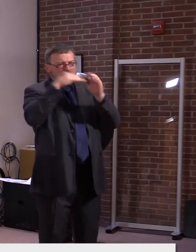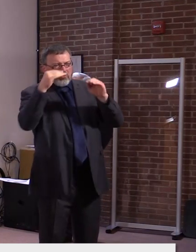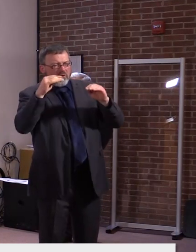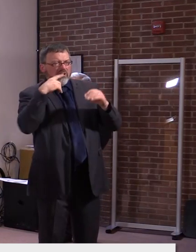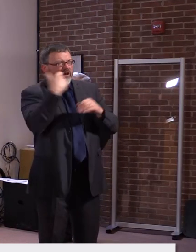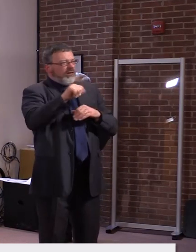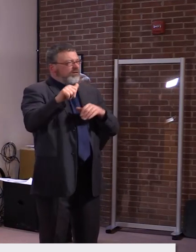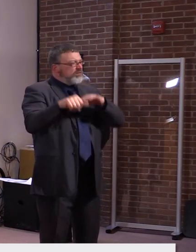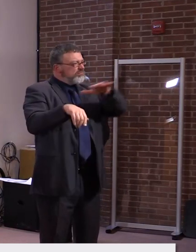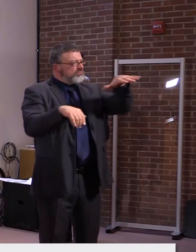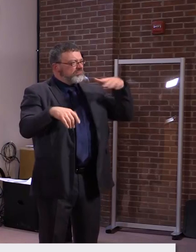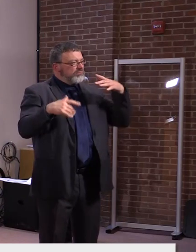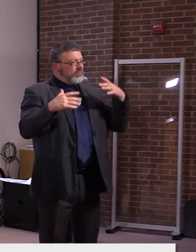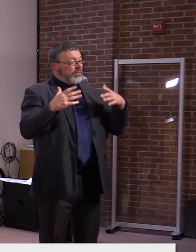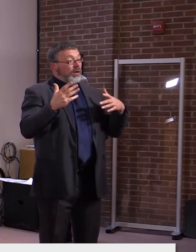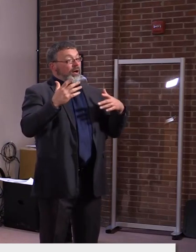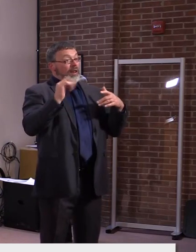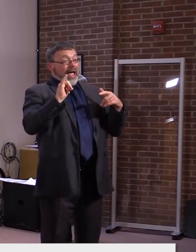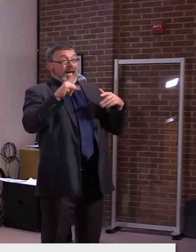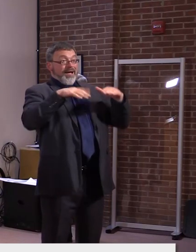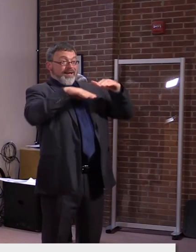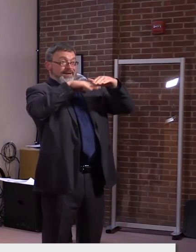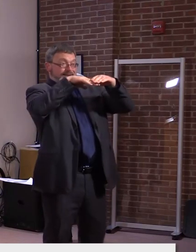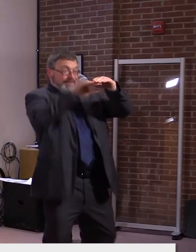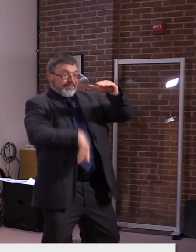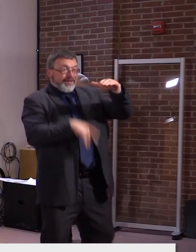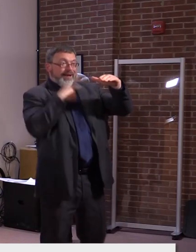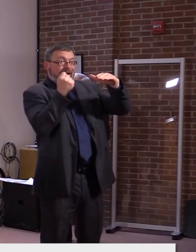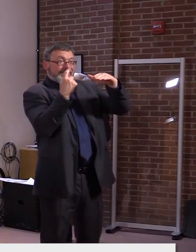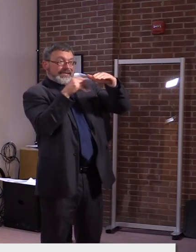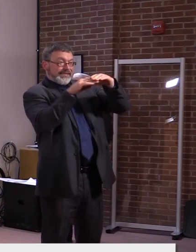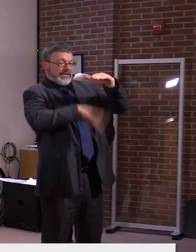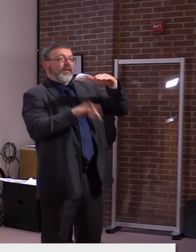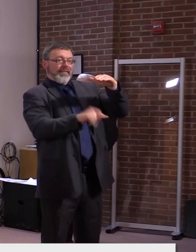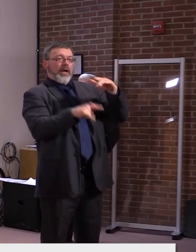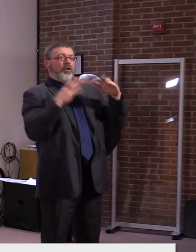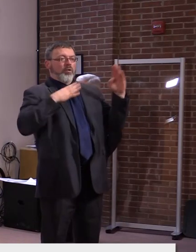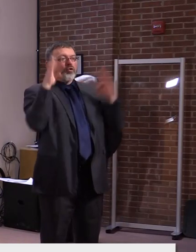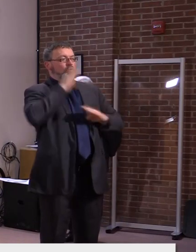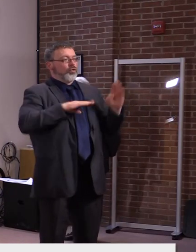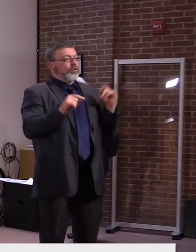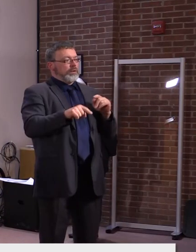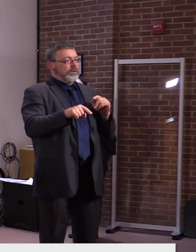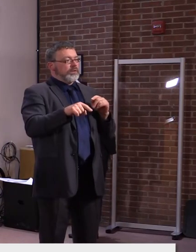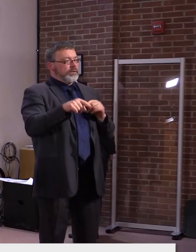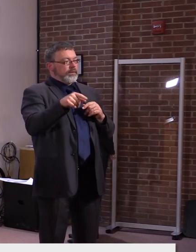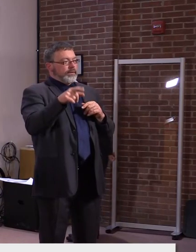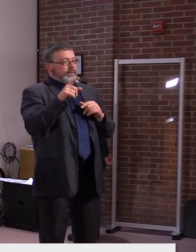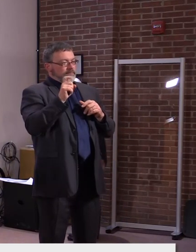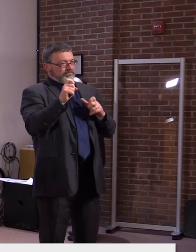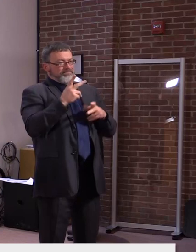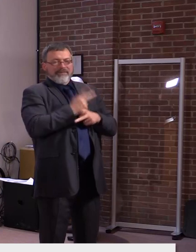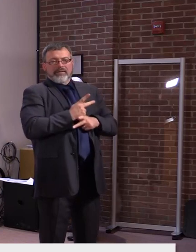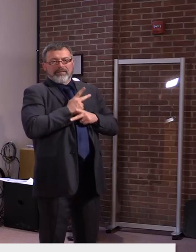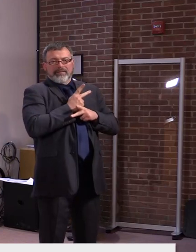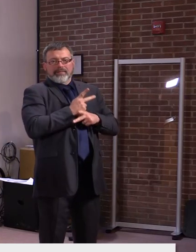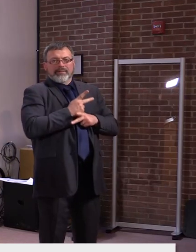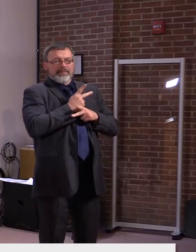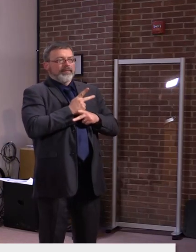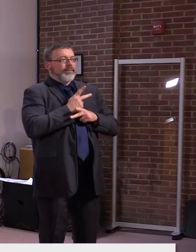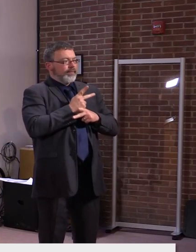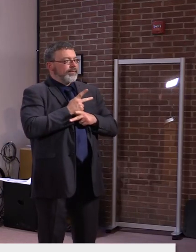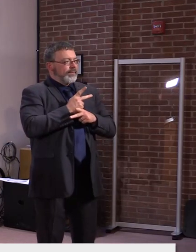athletes in our middle school and elementary school programs in particular will need to be cautious, but we believe that this is